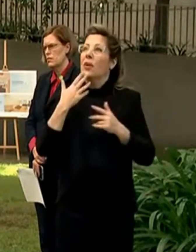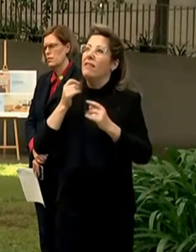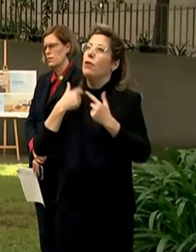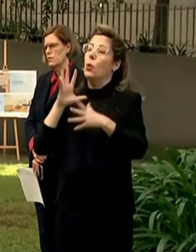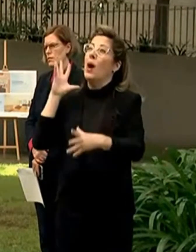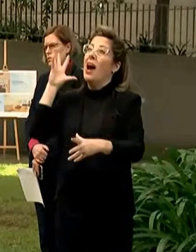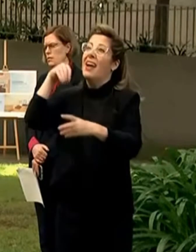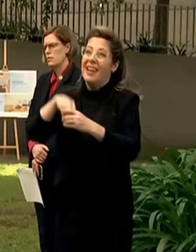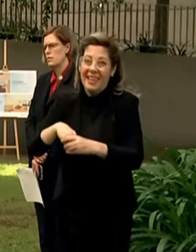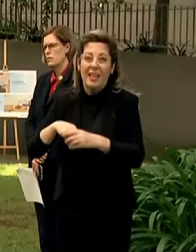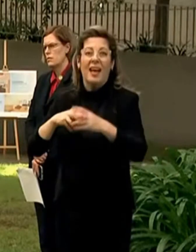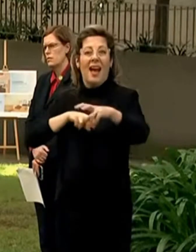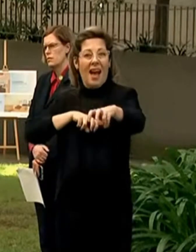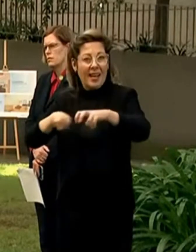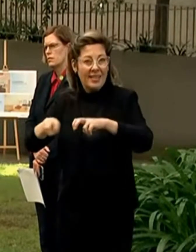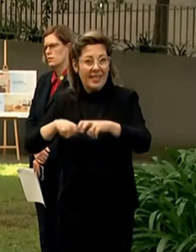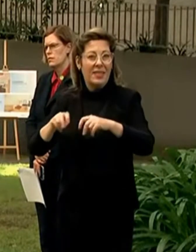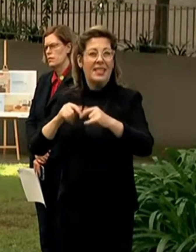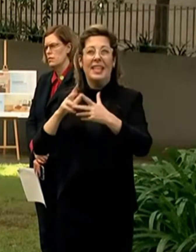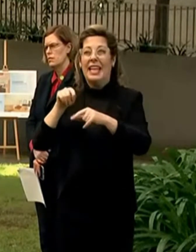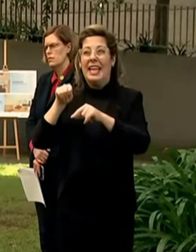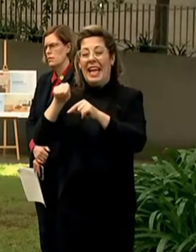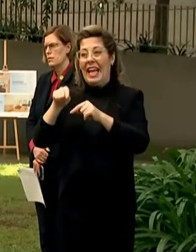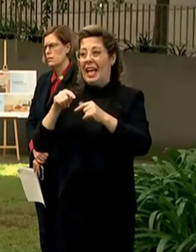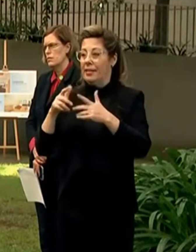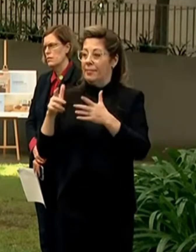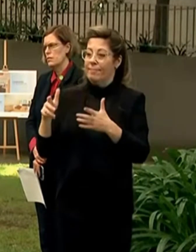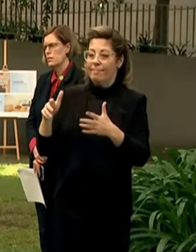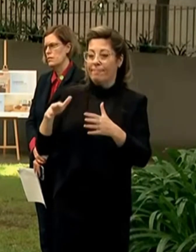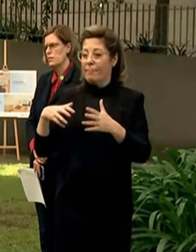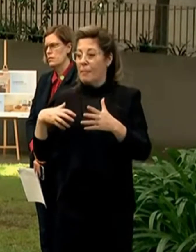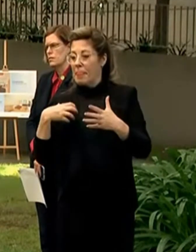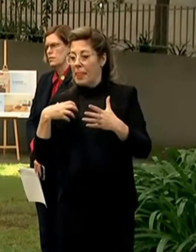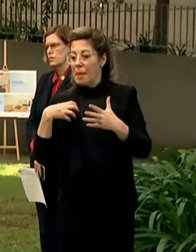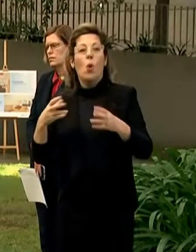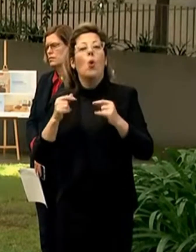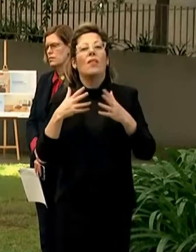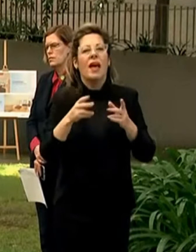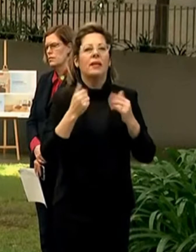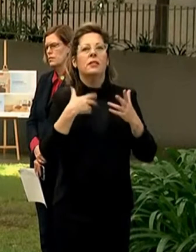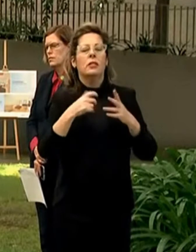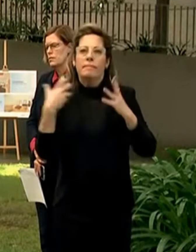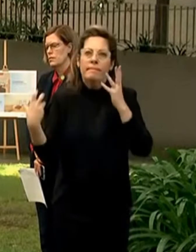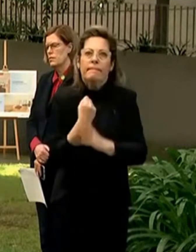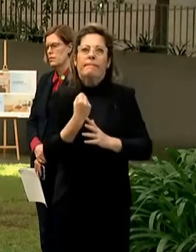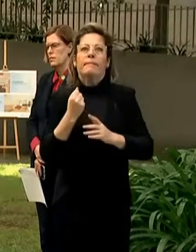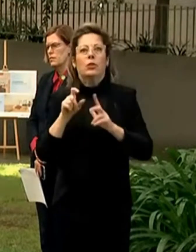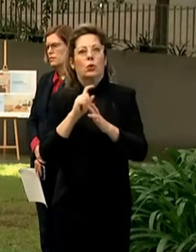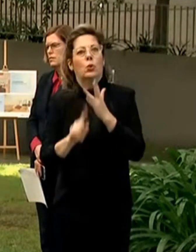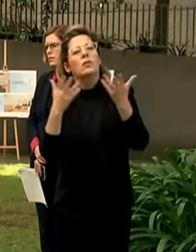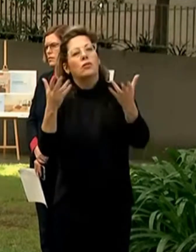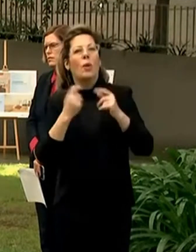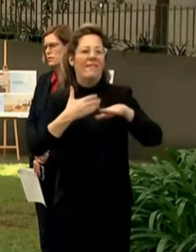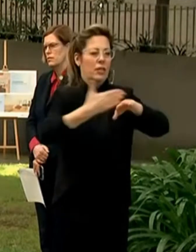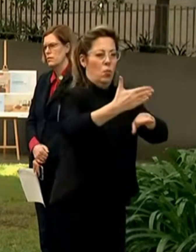any activity which is over and above what you would normally do outside of your work and essential travel, that you consider what that activity is,